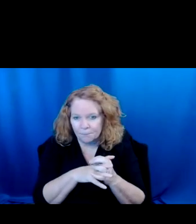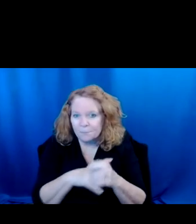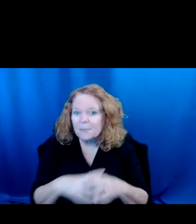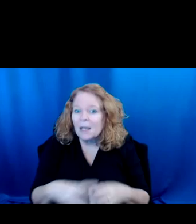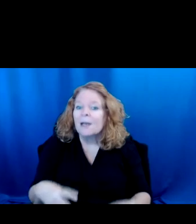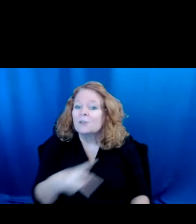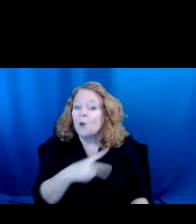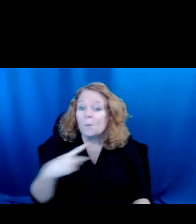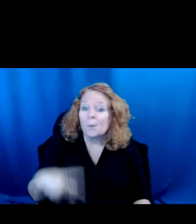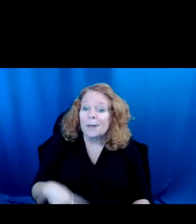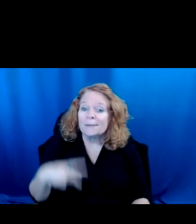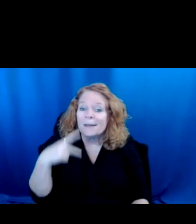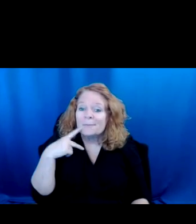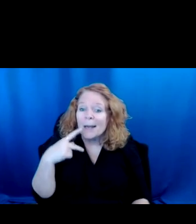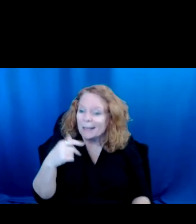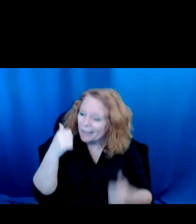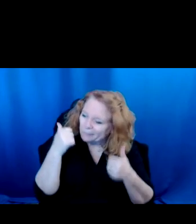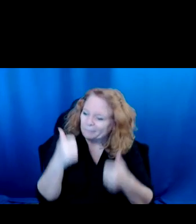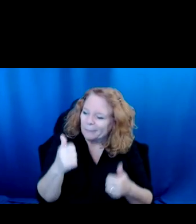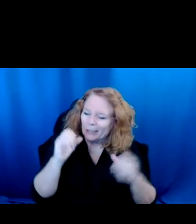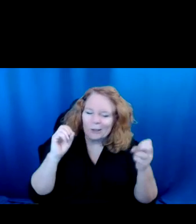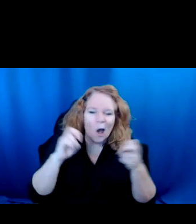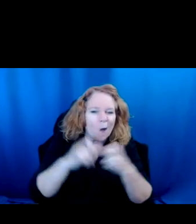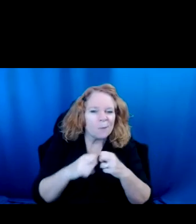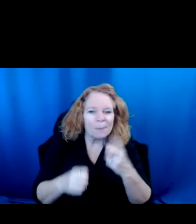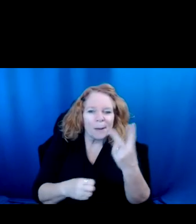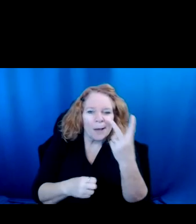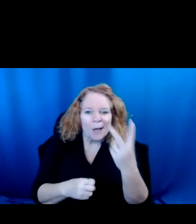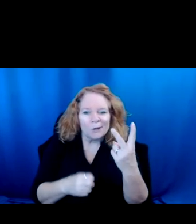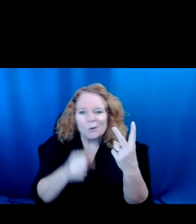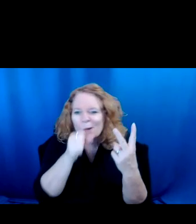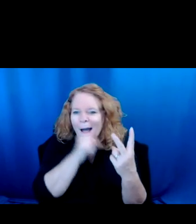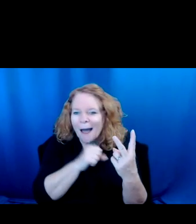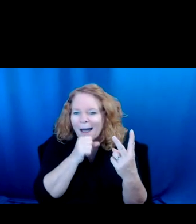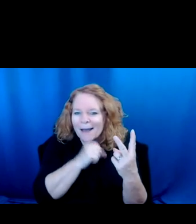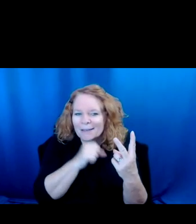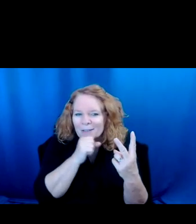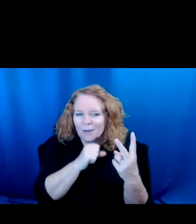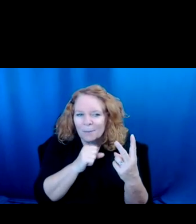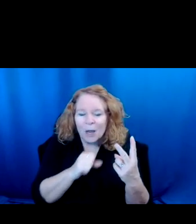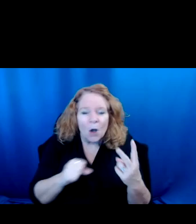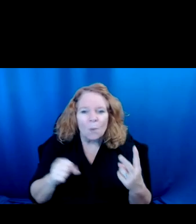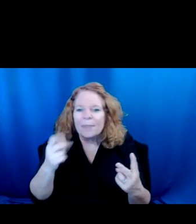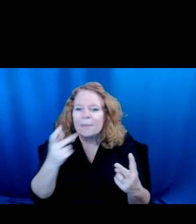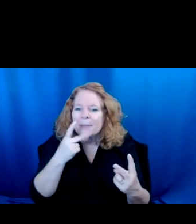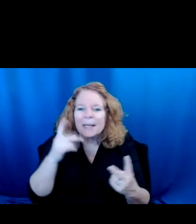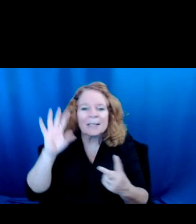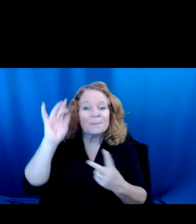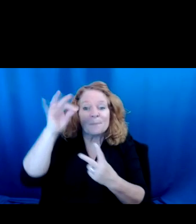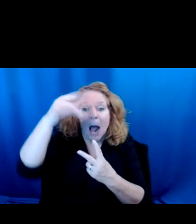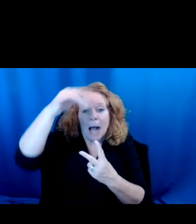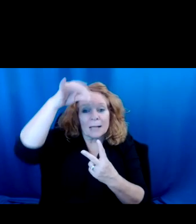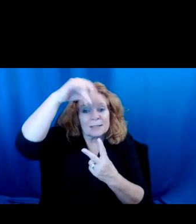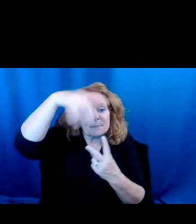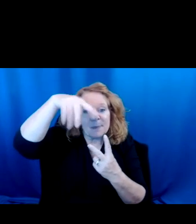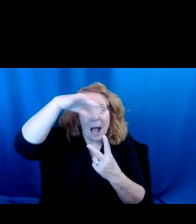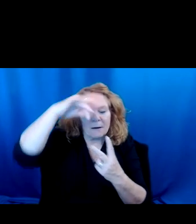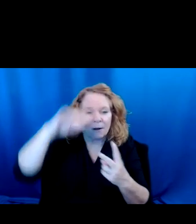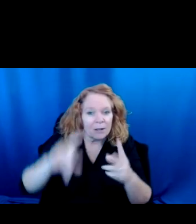said, "No problem, two ice creams with pink sparkly sparkles coming right up."